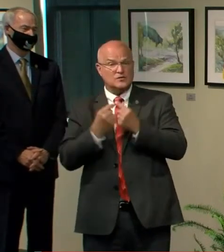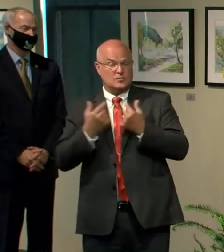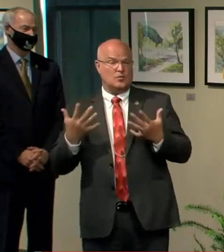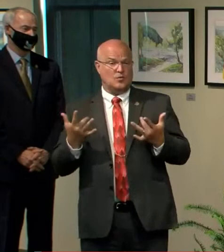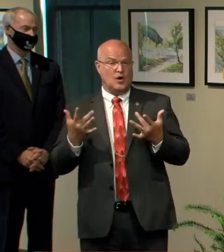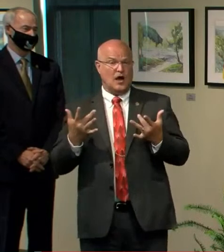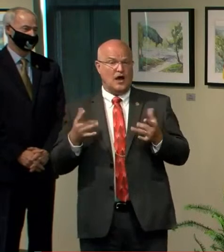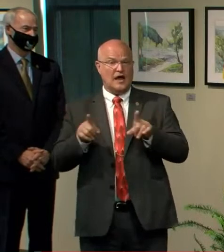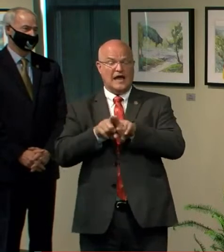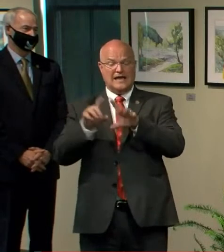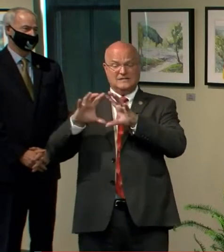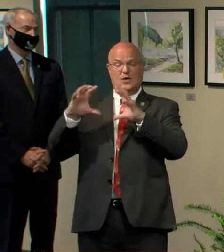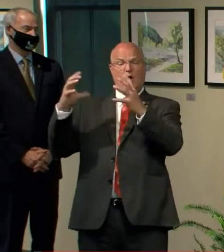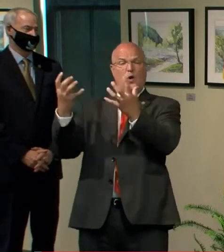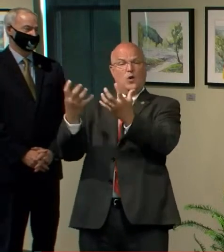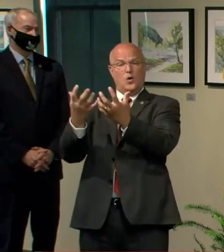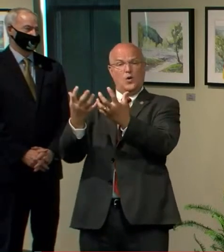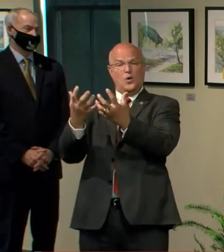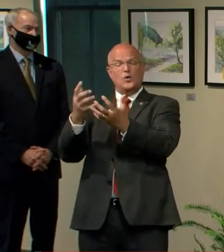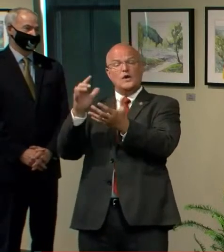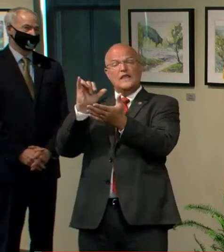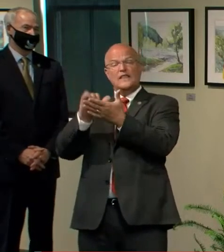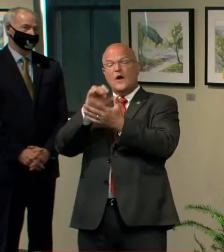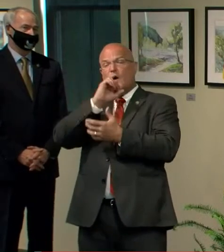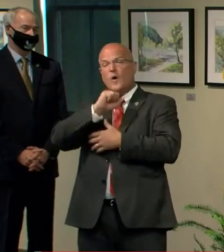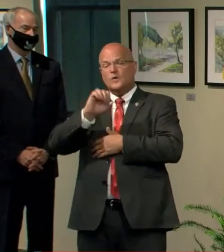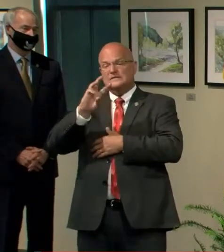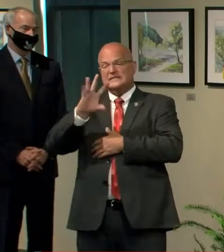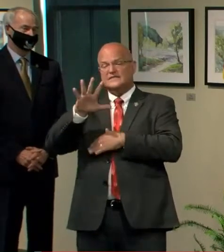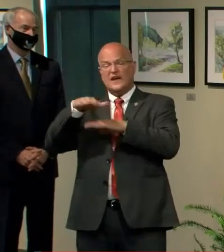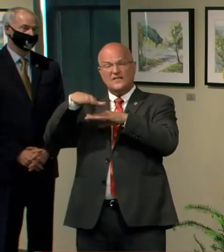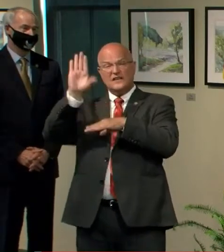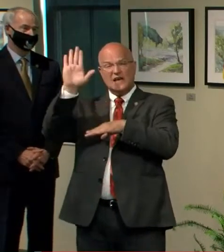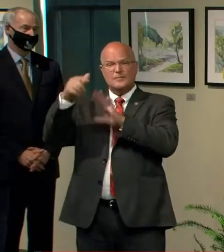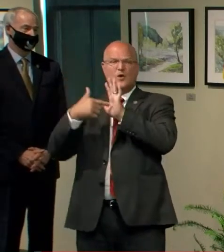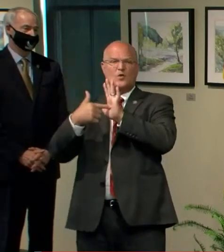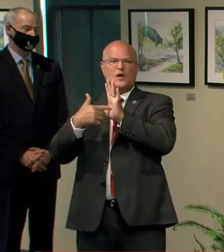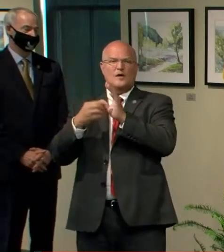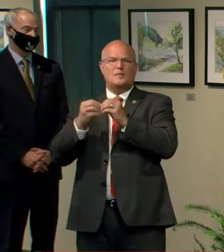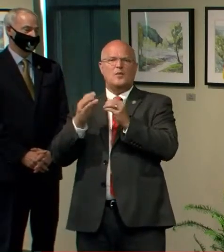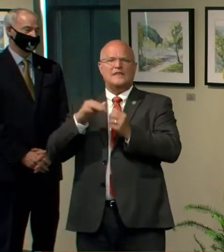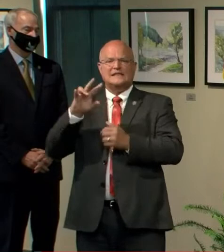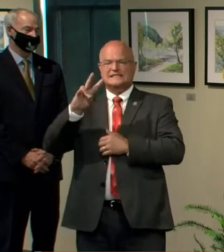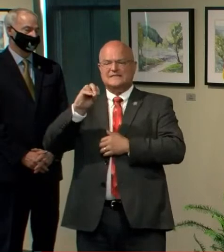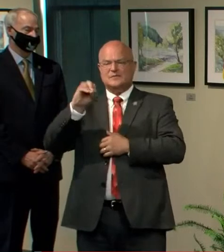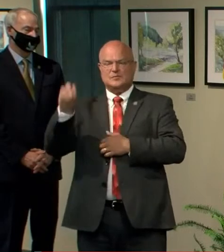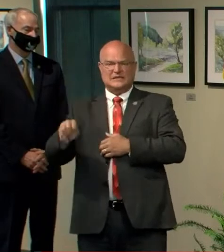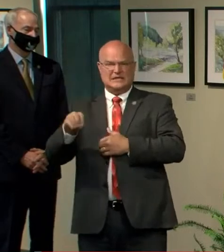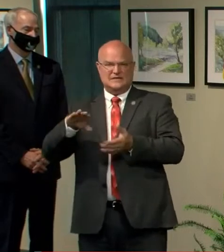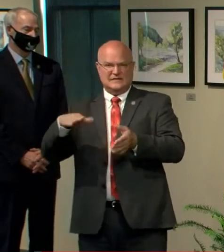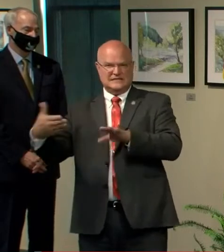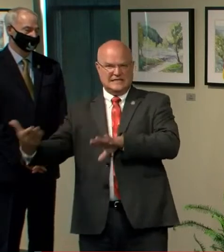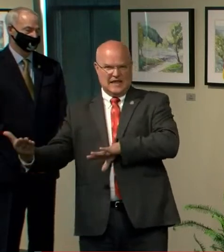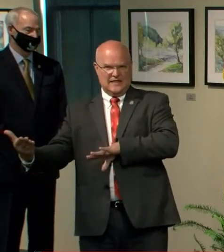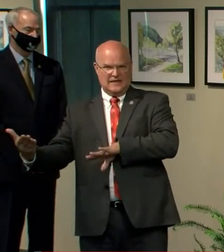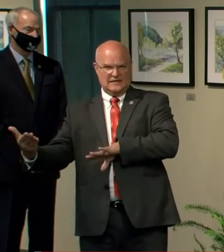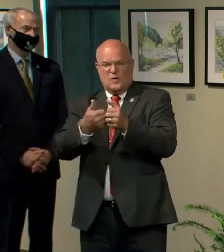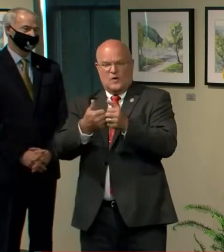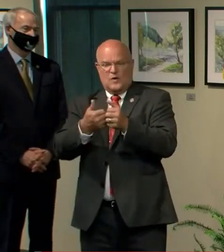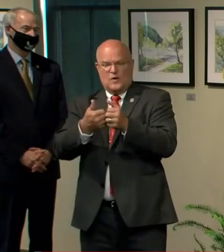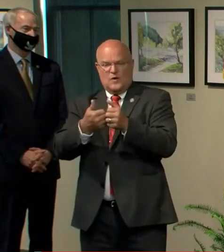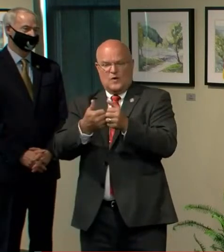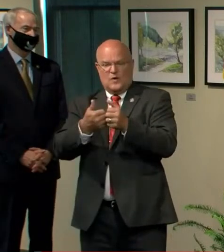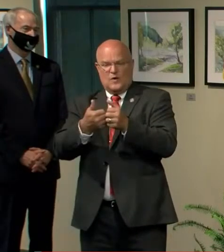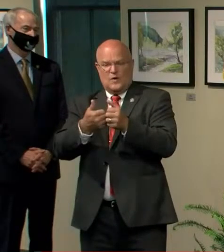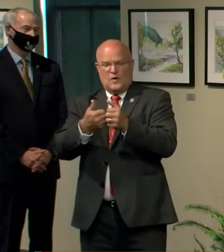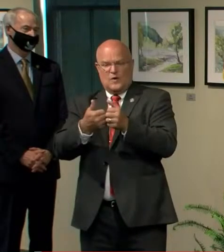because as a whole, those over 65 have represented over 70% of our deaths. So it's particularly in